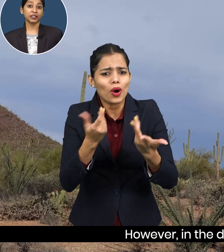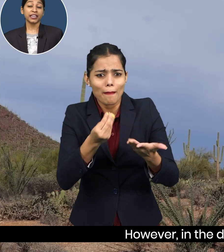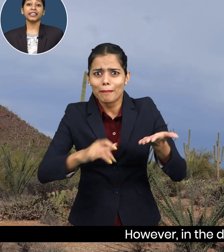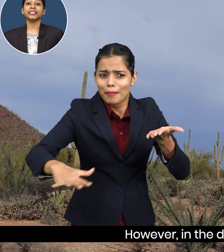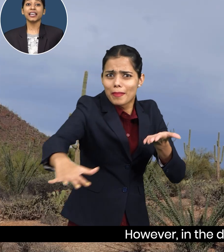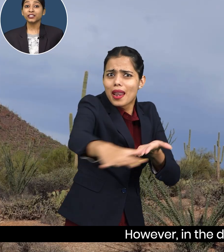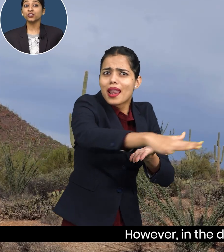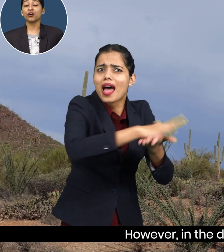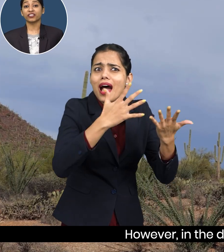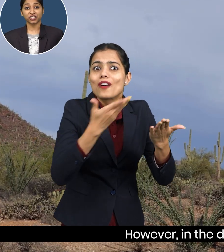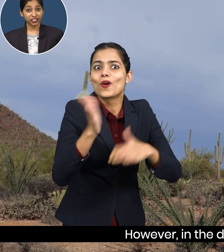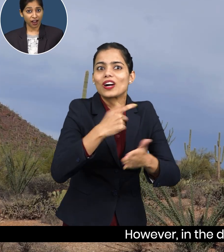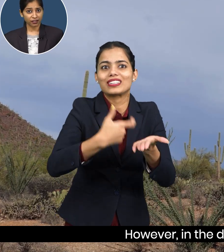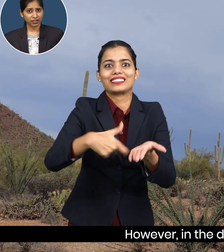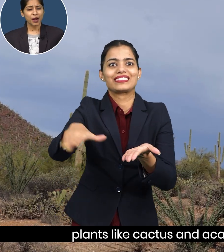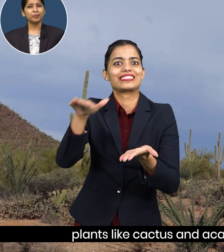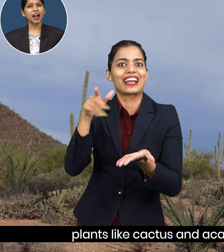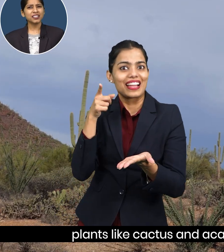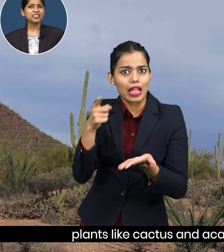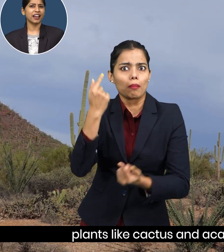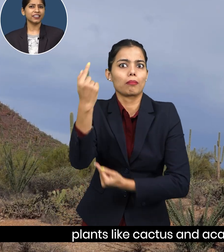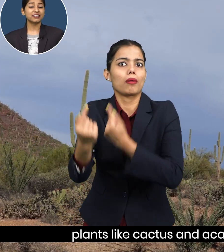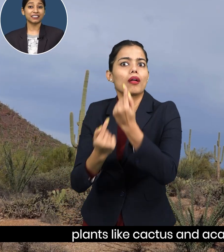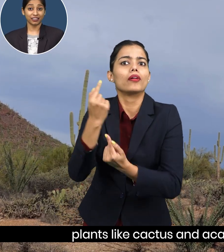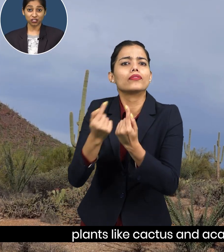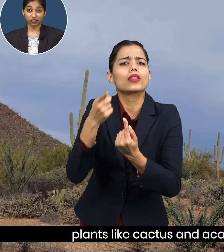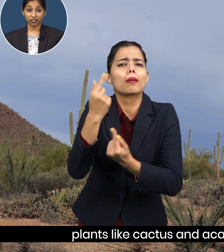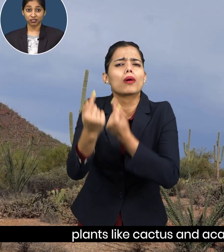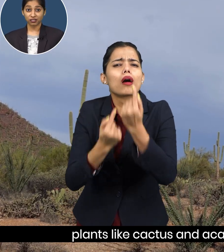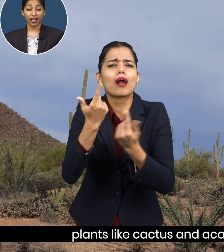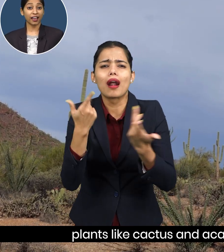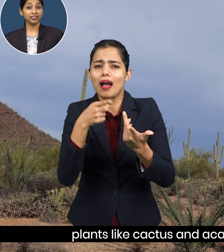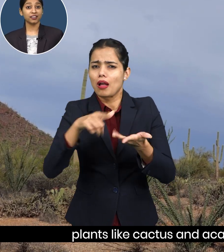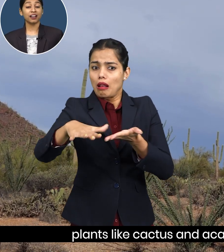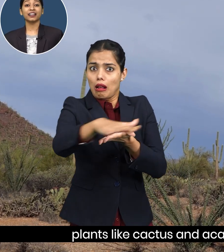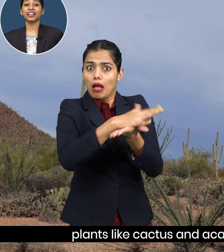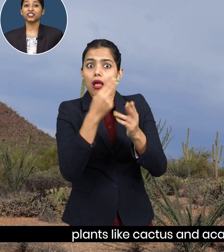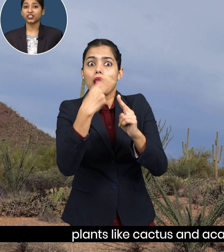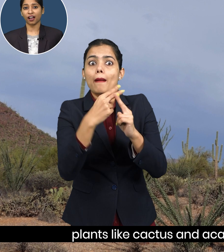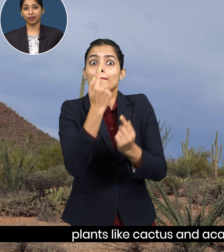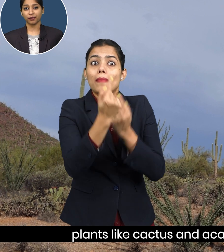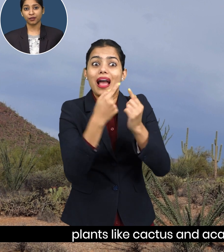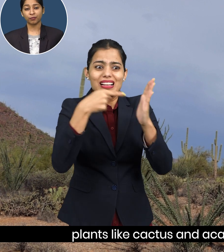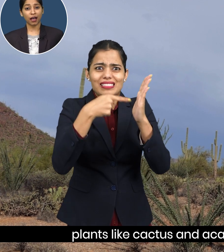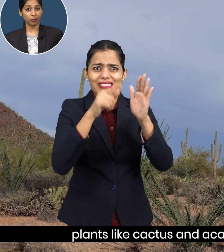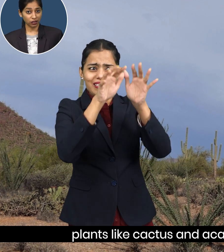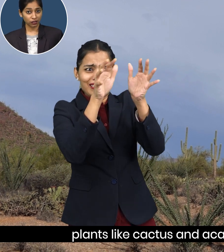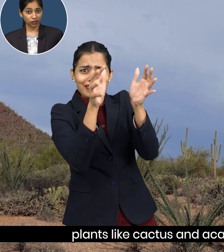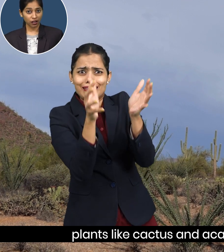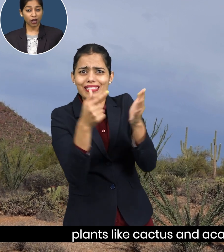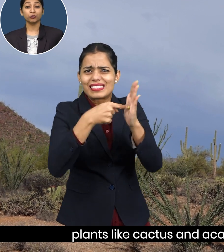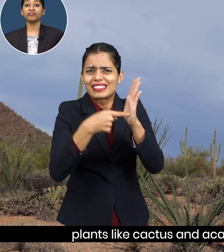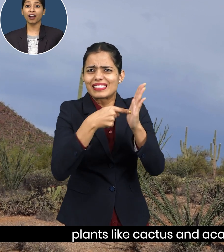However, in the deserts of Rajasthan, plants like cactus and acacia